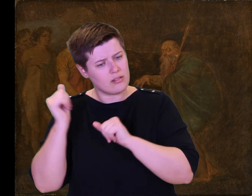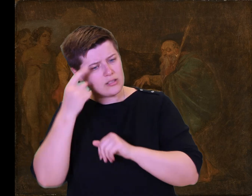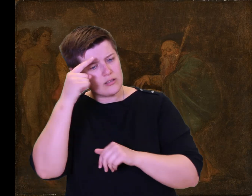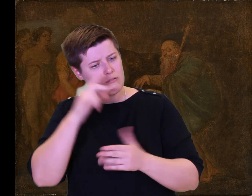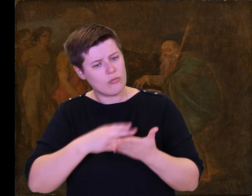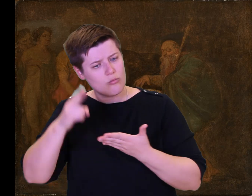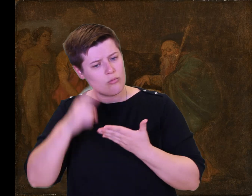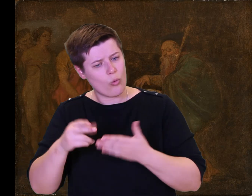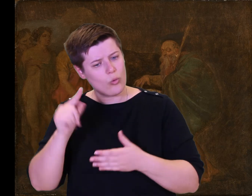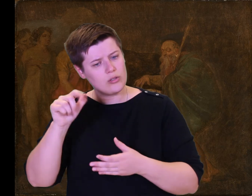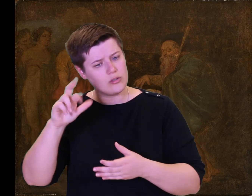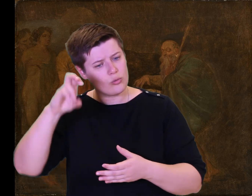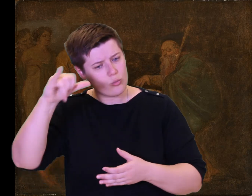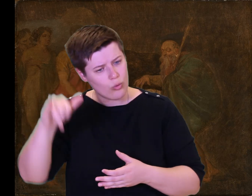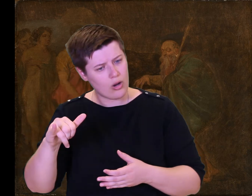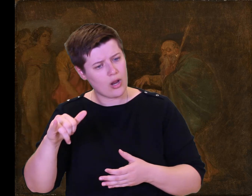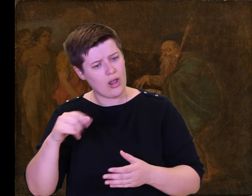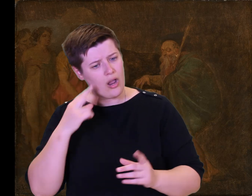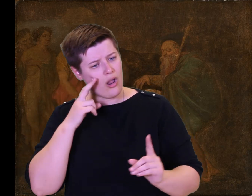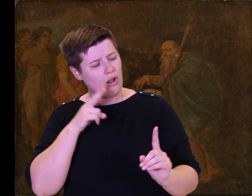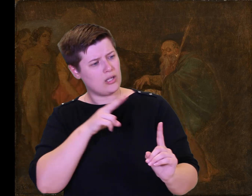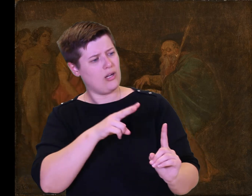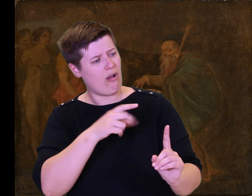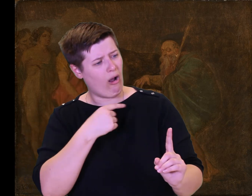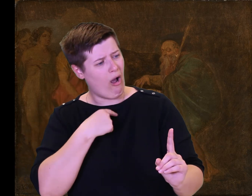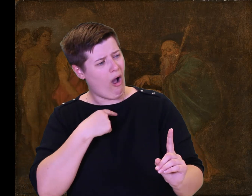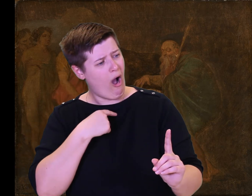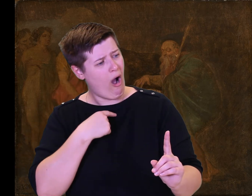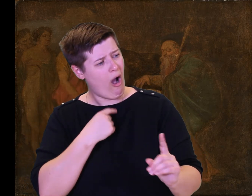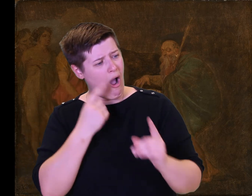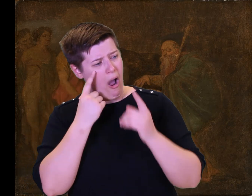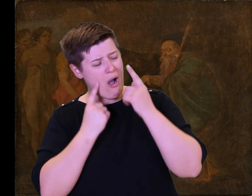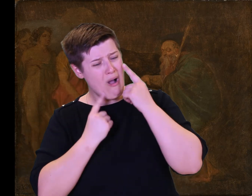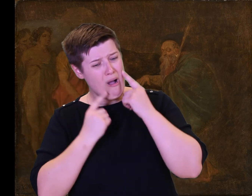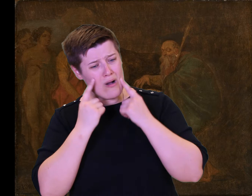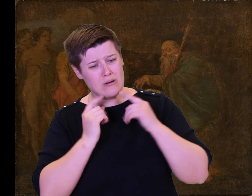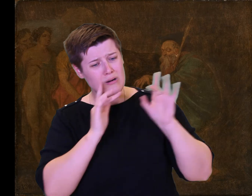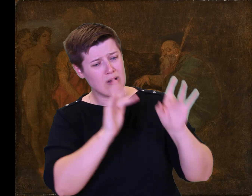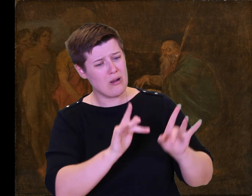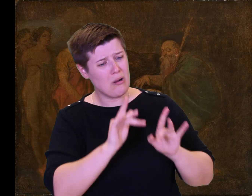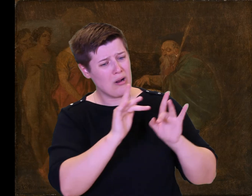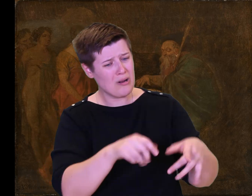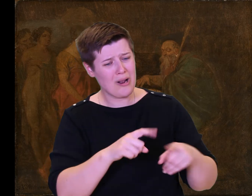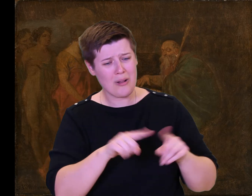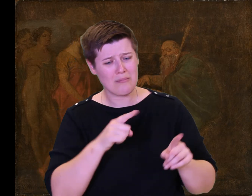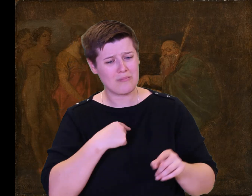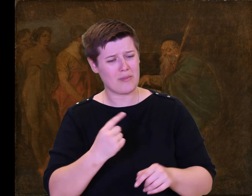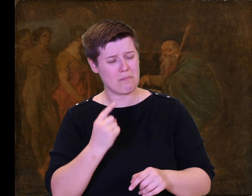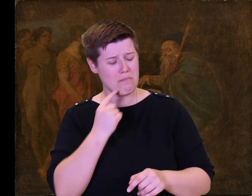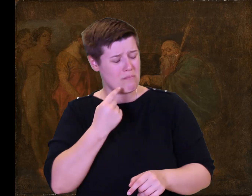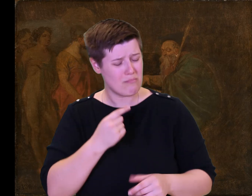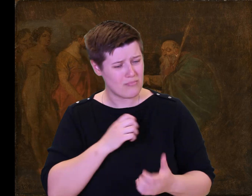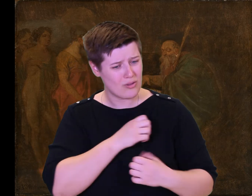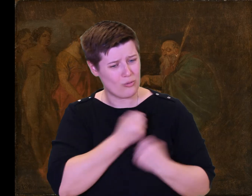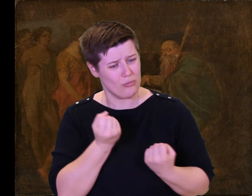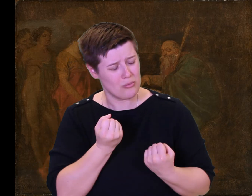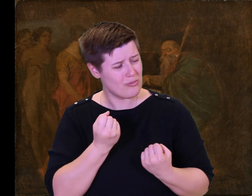I drew my sword and sat on guard, preventing the spirits of the dead from coming near the blood, till I had